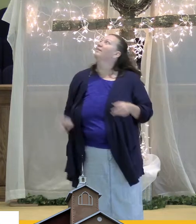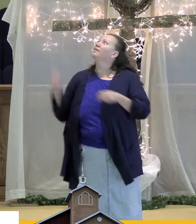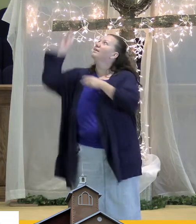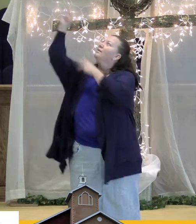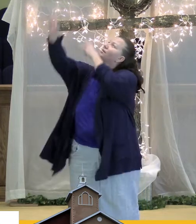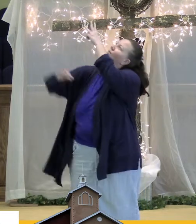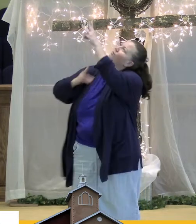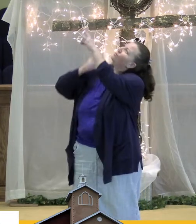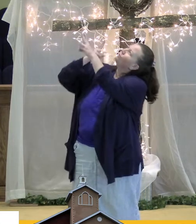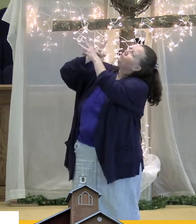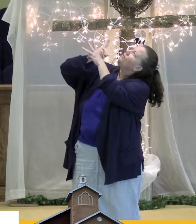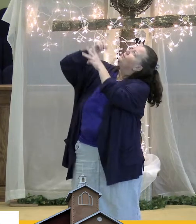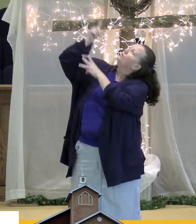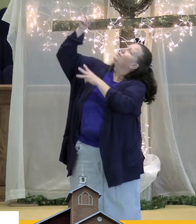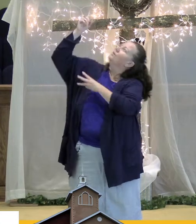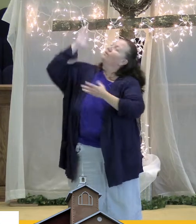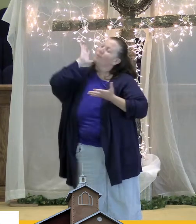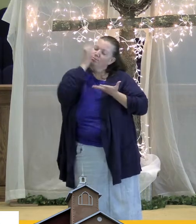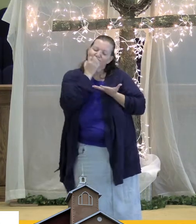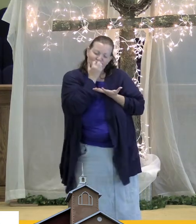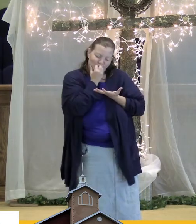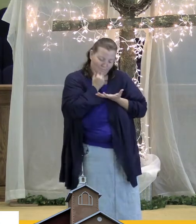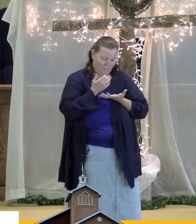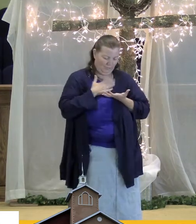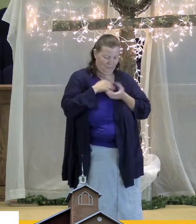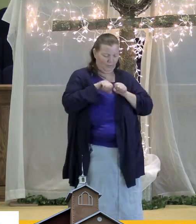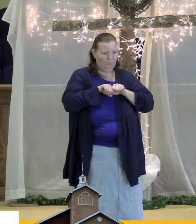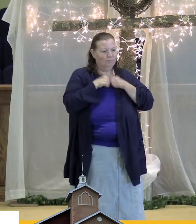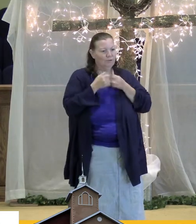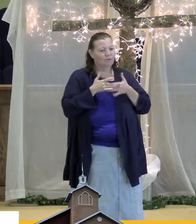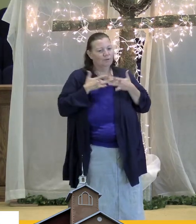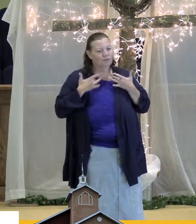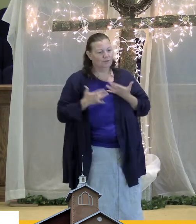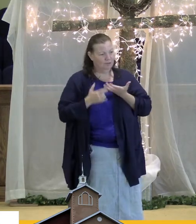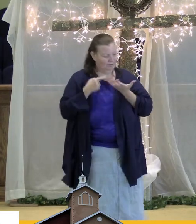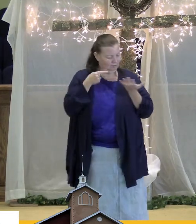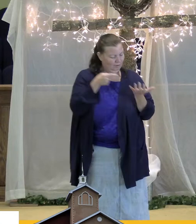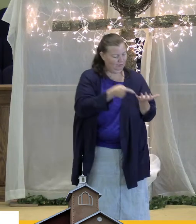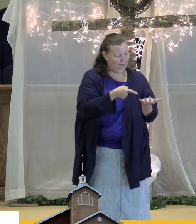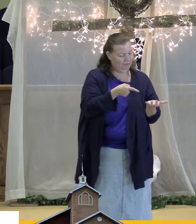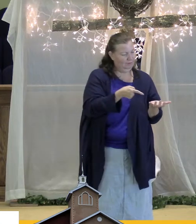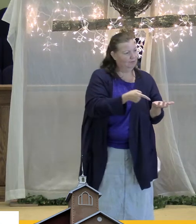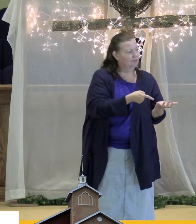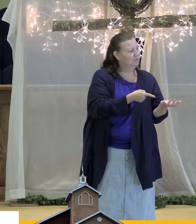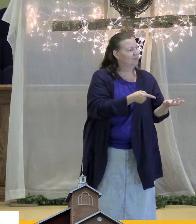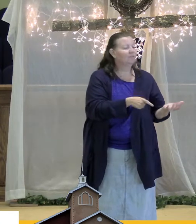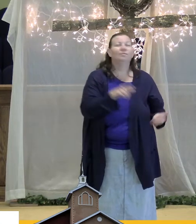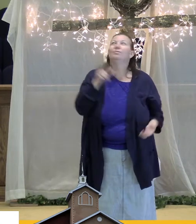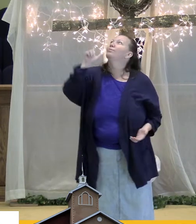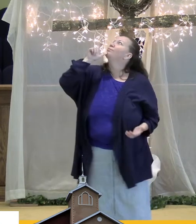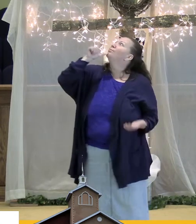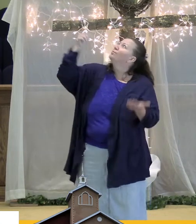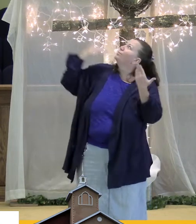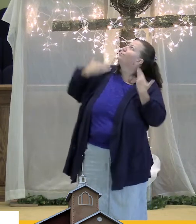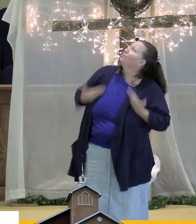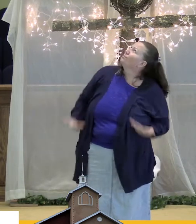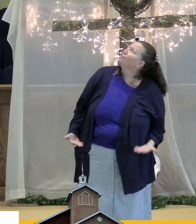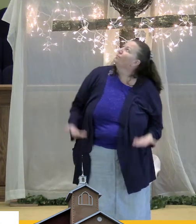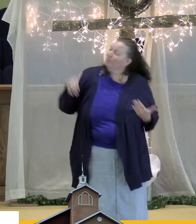king of the world would give one single thought about my broken heart? And who am